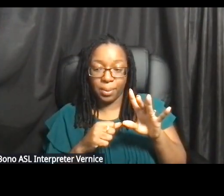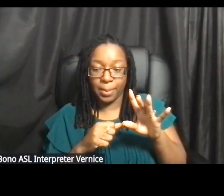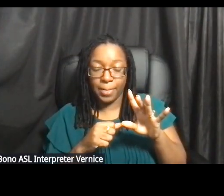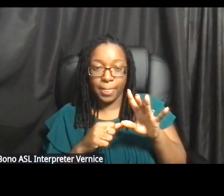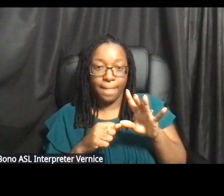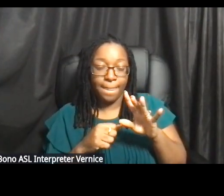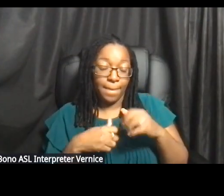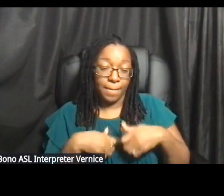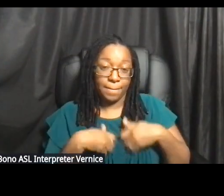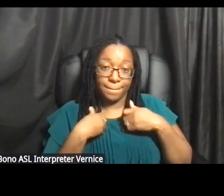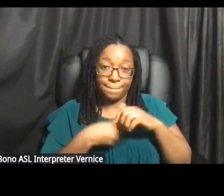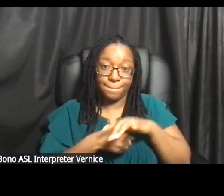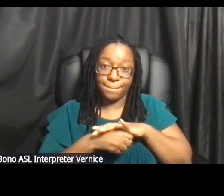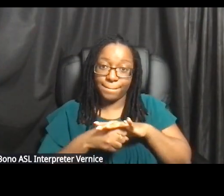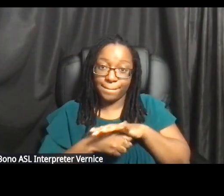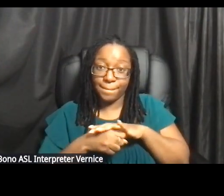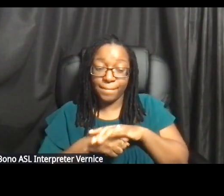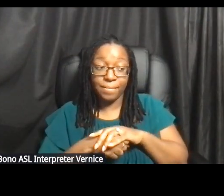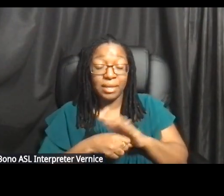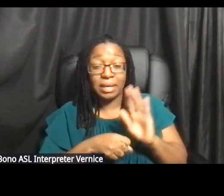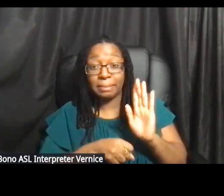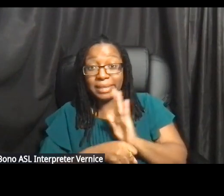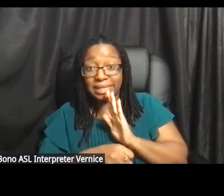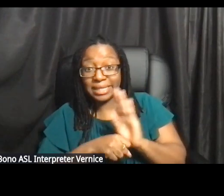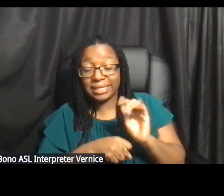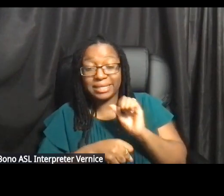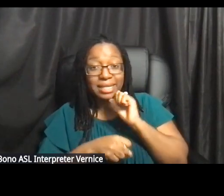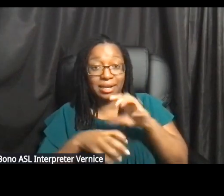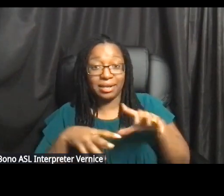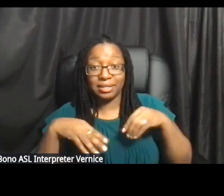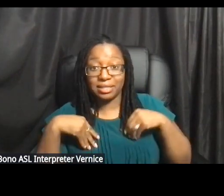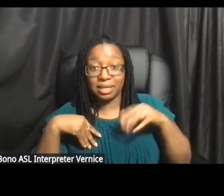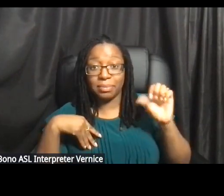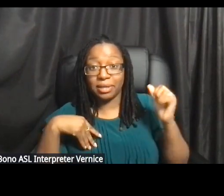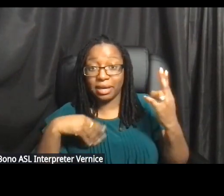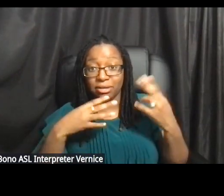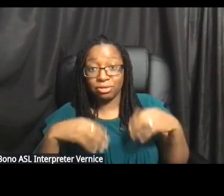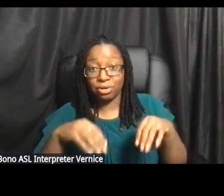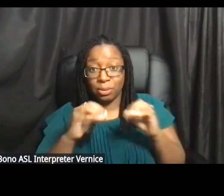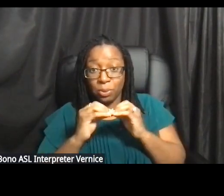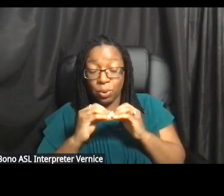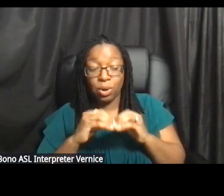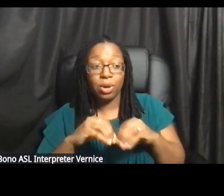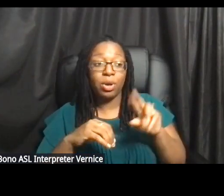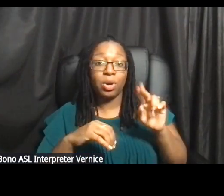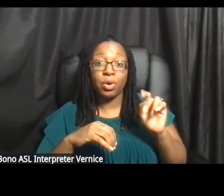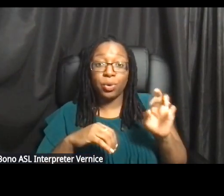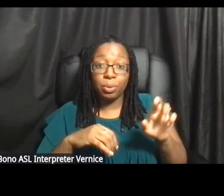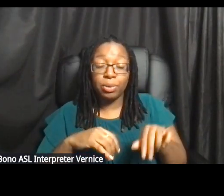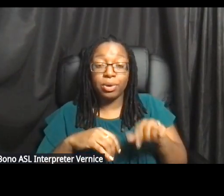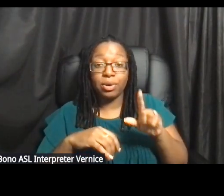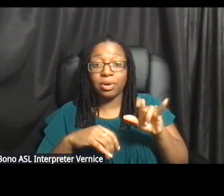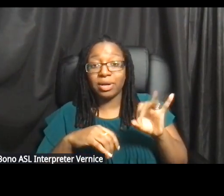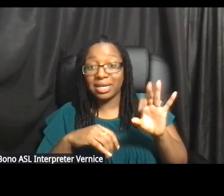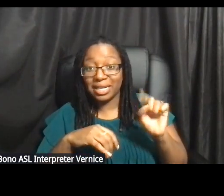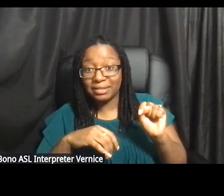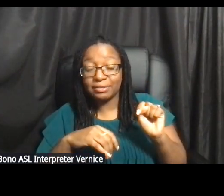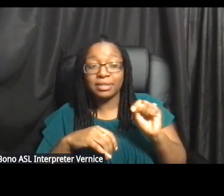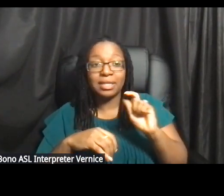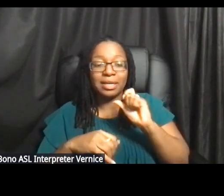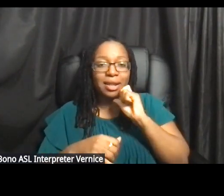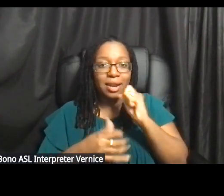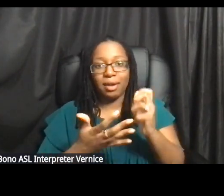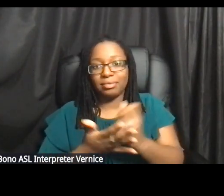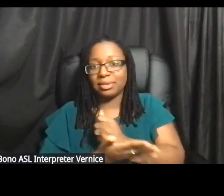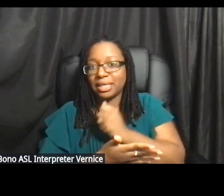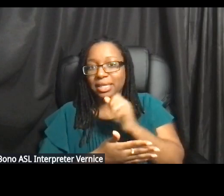residential neighborhoods. Businesses not taking cash anymore have made it difficult. Ubers and Lyfts not taking cash have made it difficult. Every